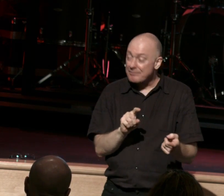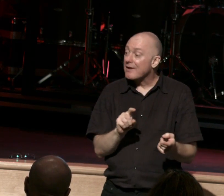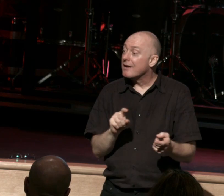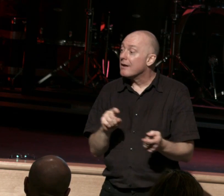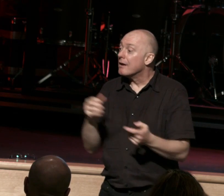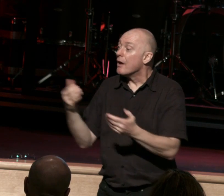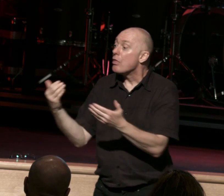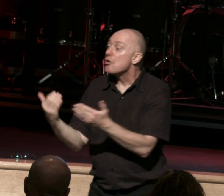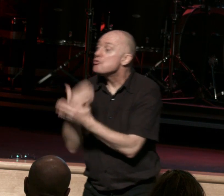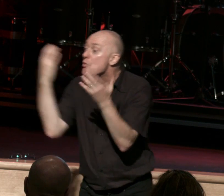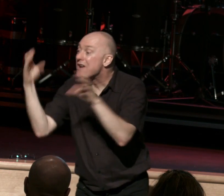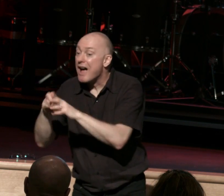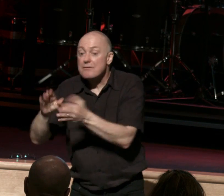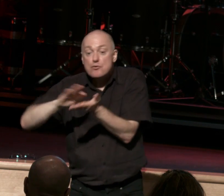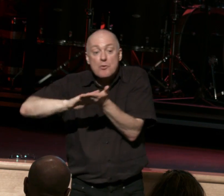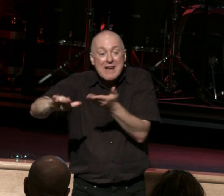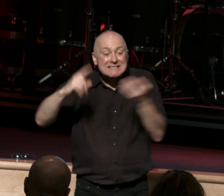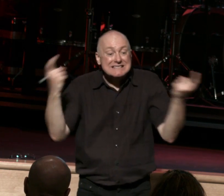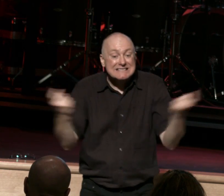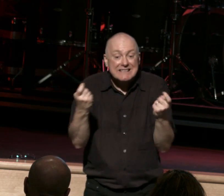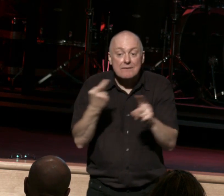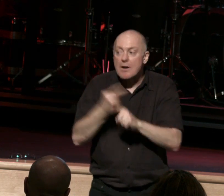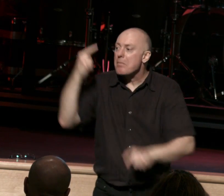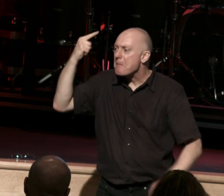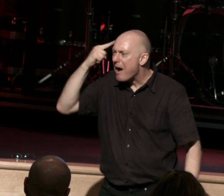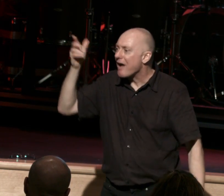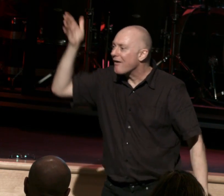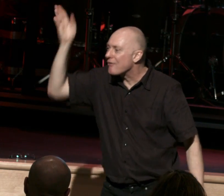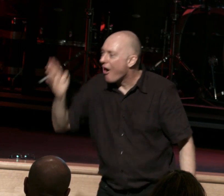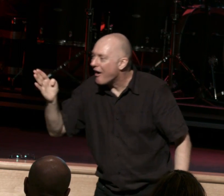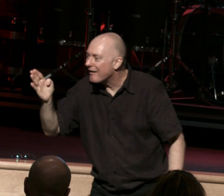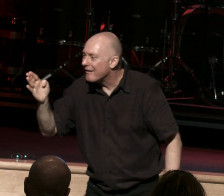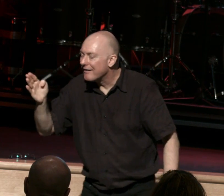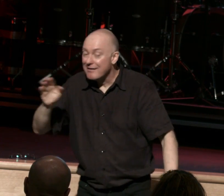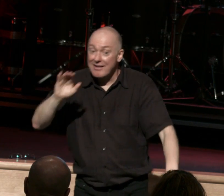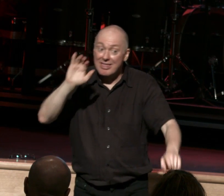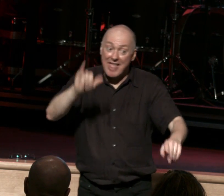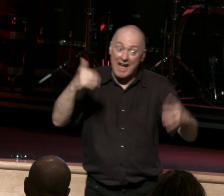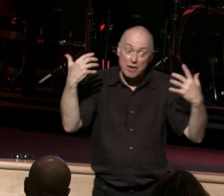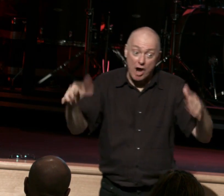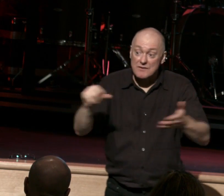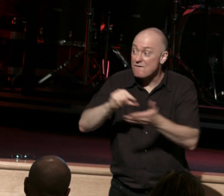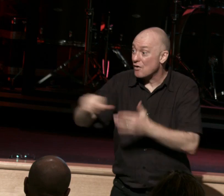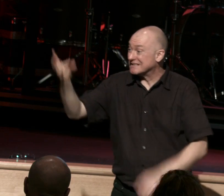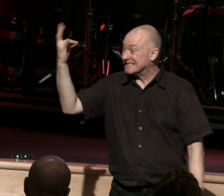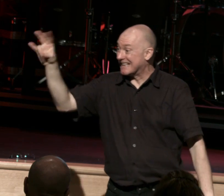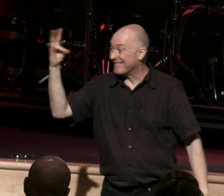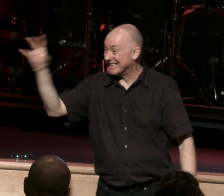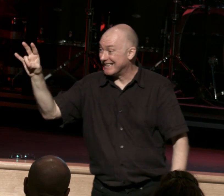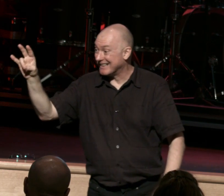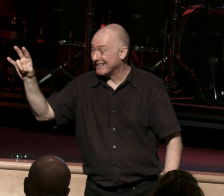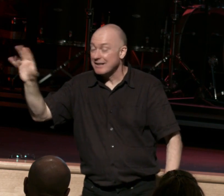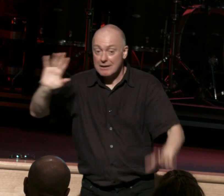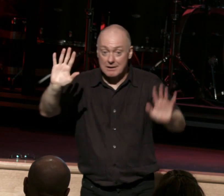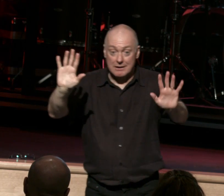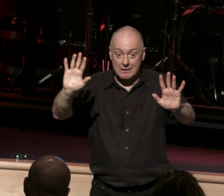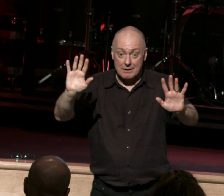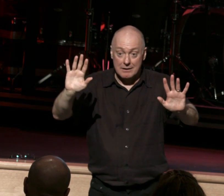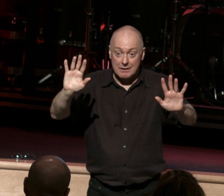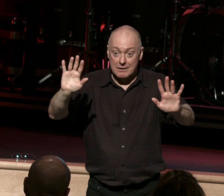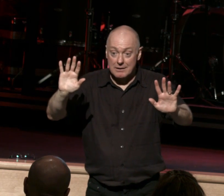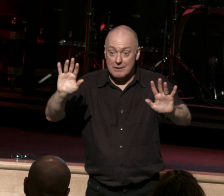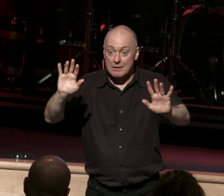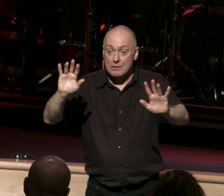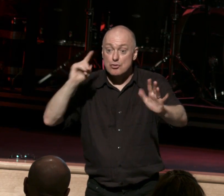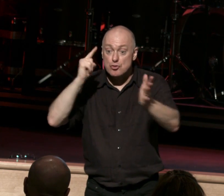transforms the heart. Thirdly, the new covenant erases sin from the mind of God. This is awesome. Look at verse 17. Like, where are you getting this from?